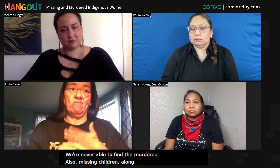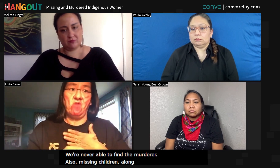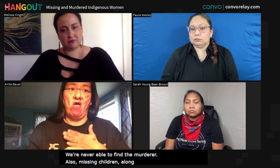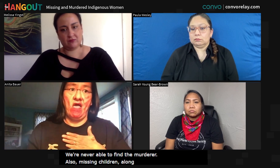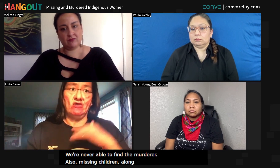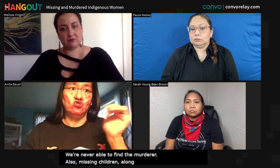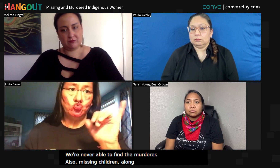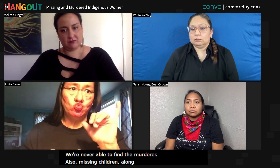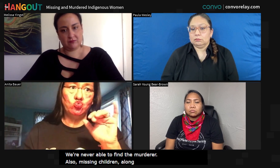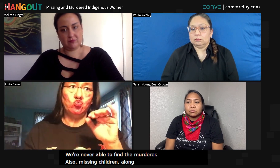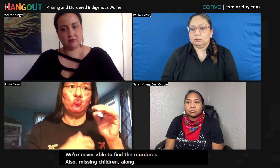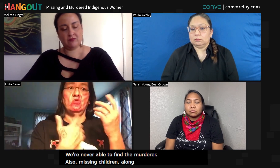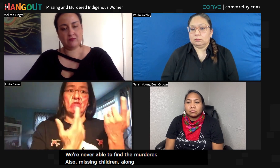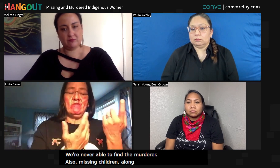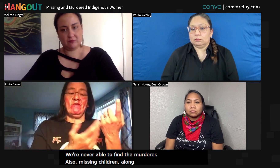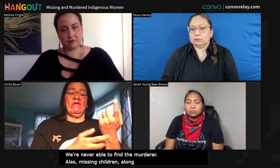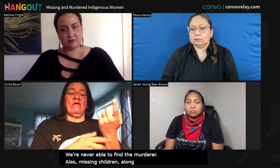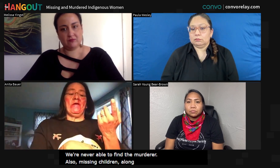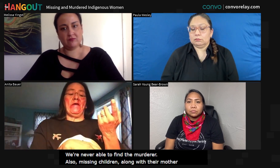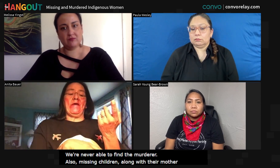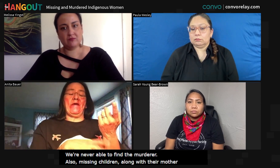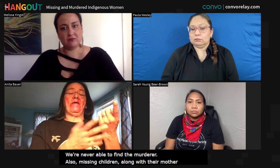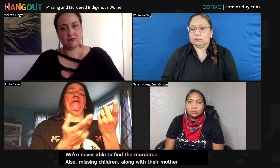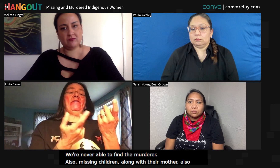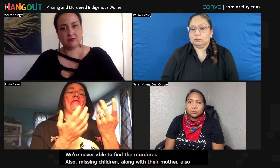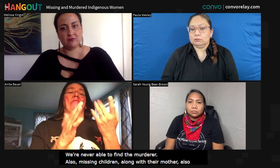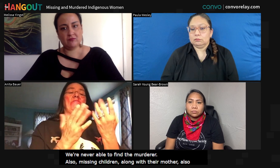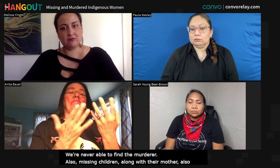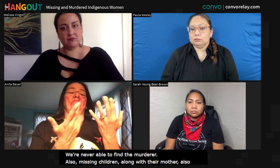I have friends of mine as well